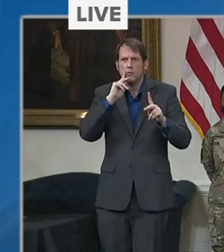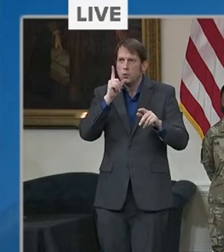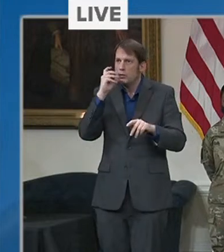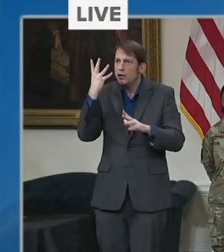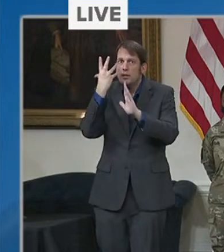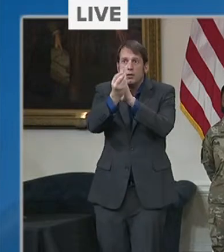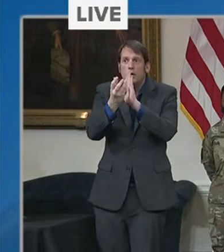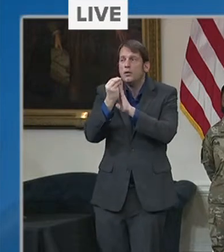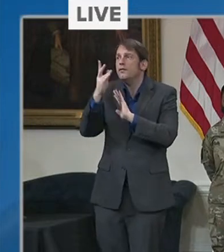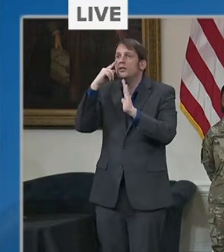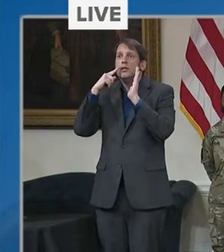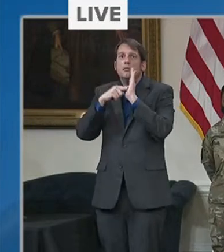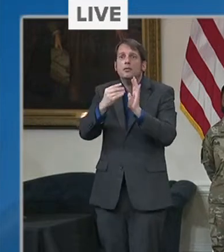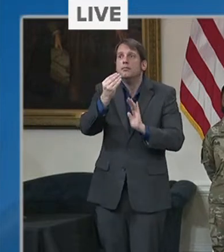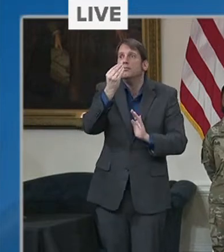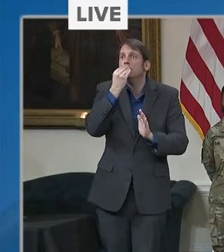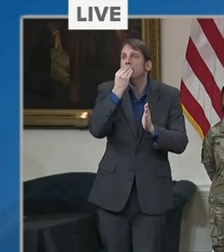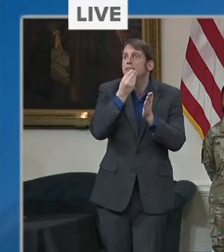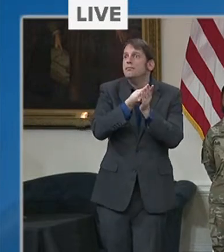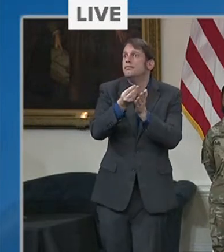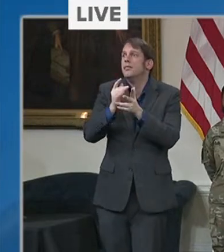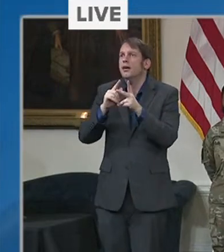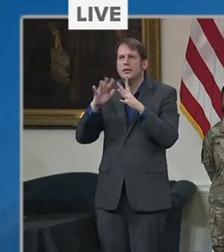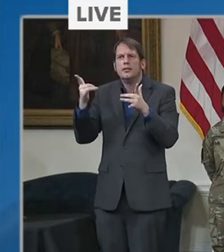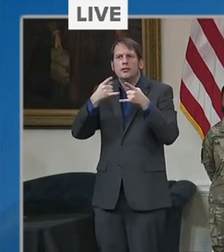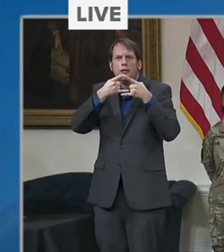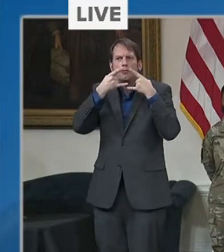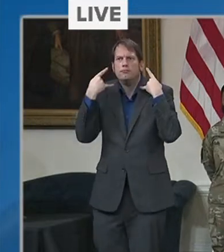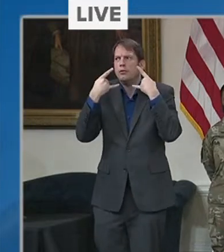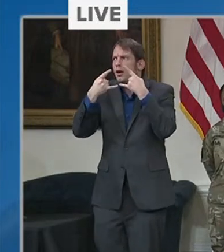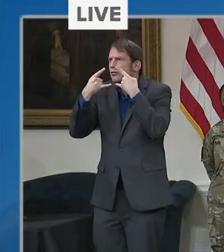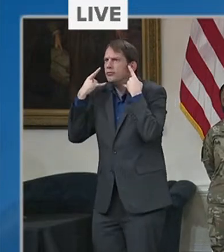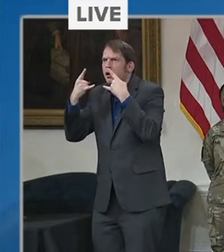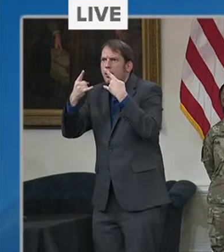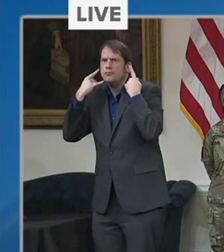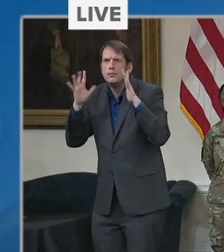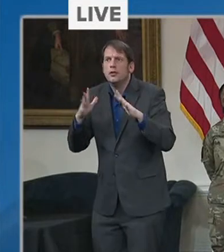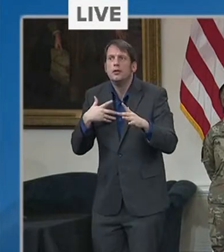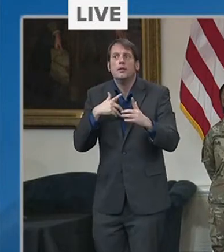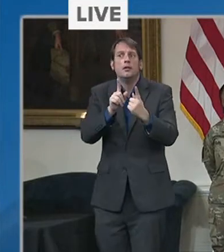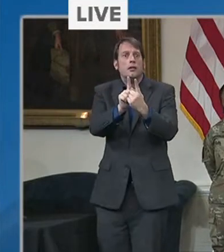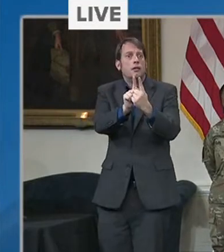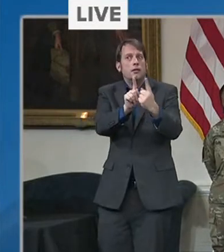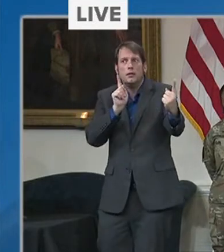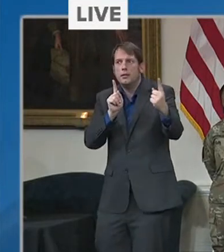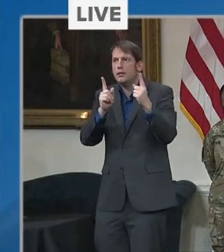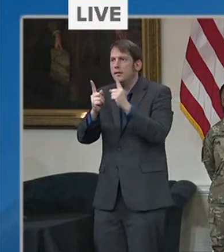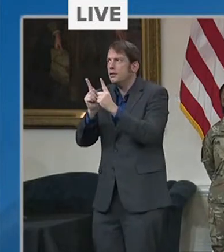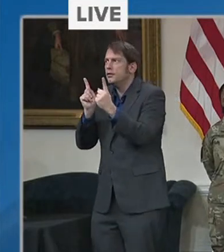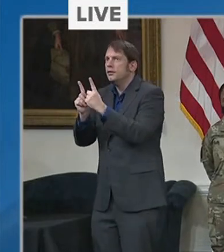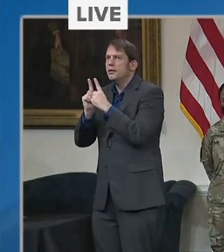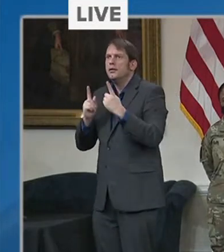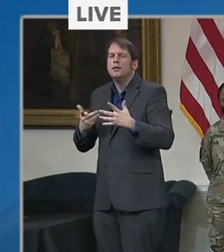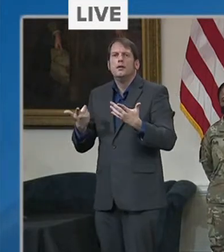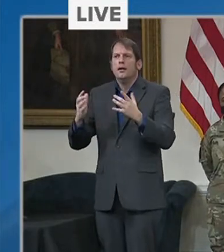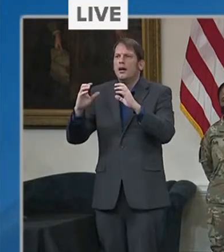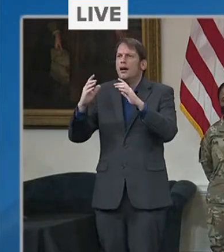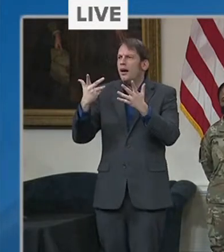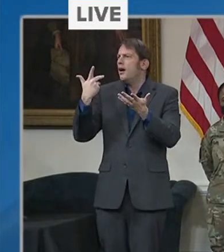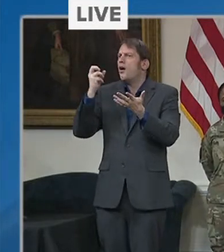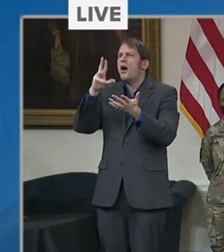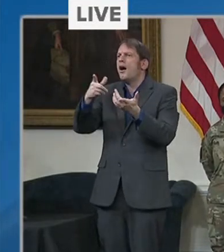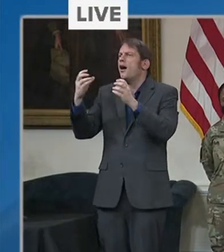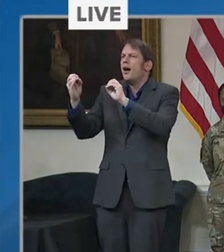mouth, talking to a colleague about vaccination, or connecting to someone during these physically distant